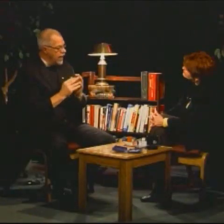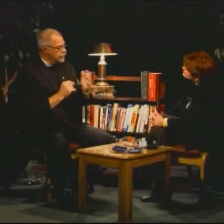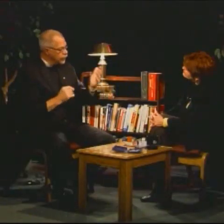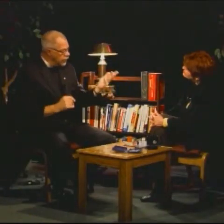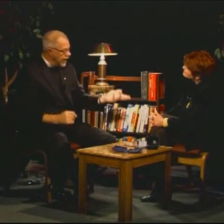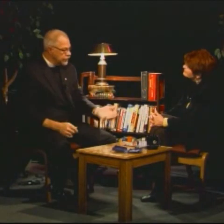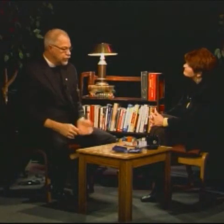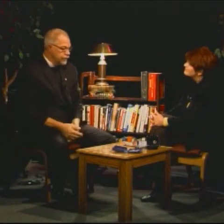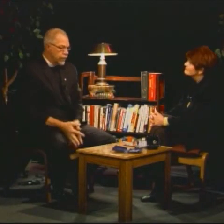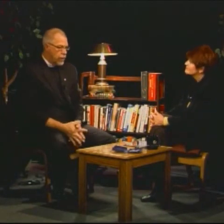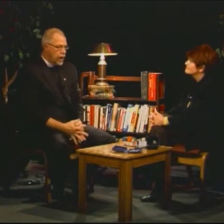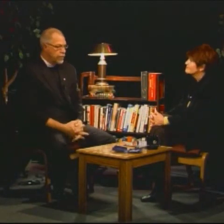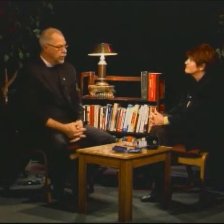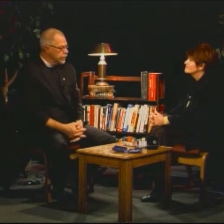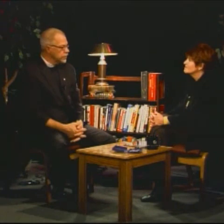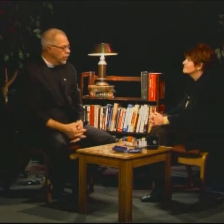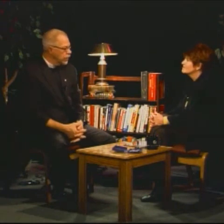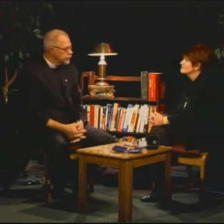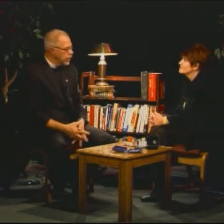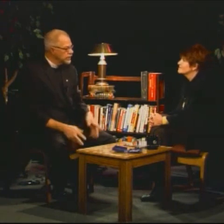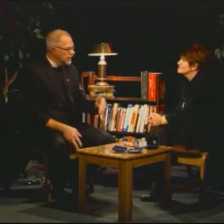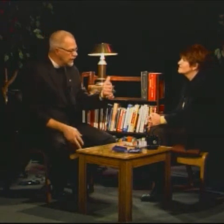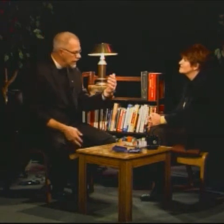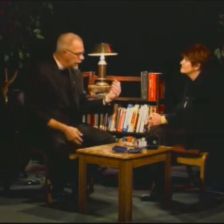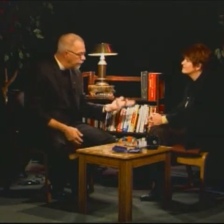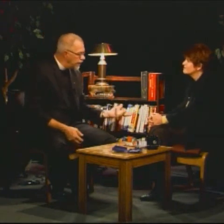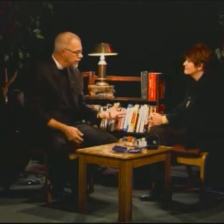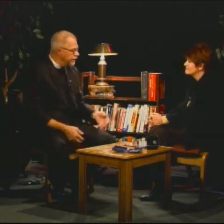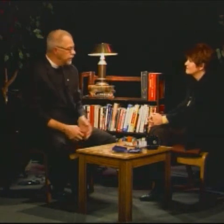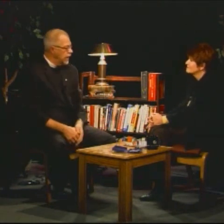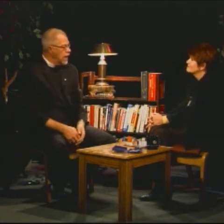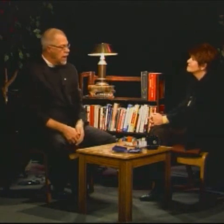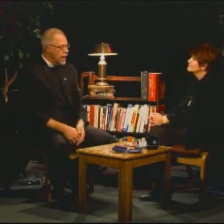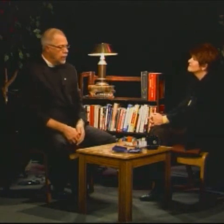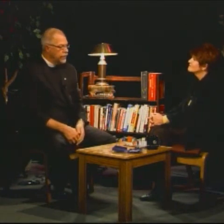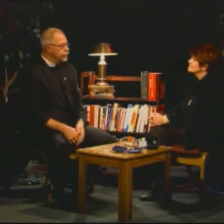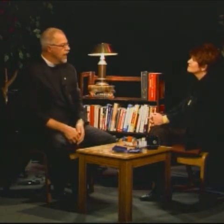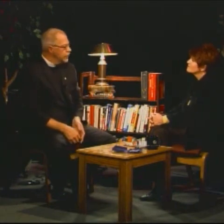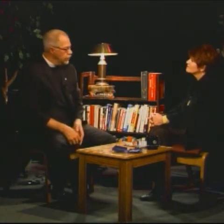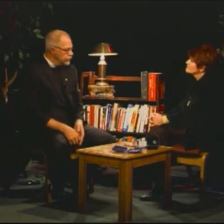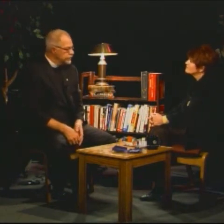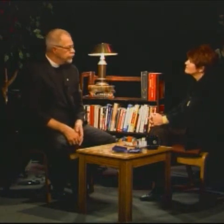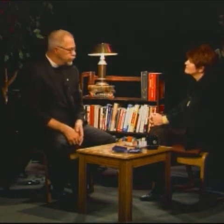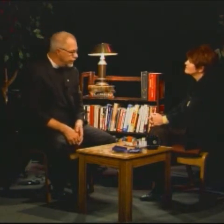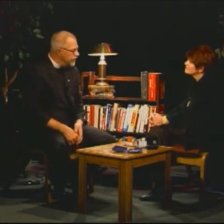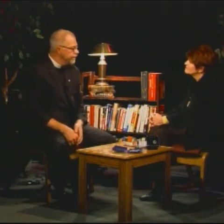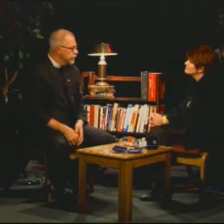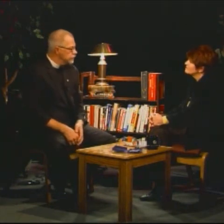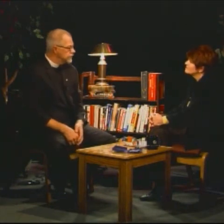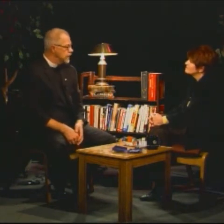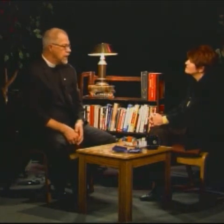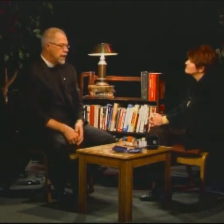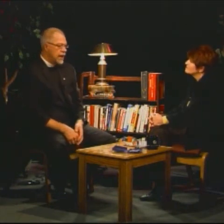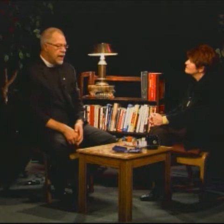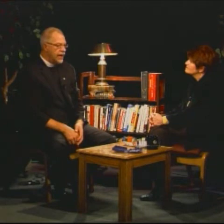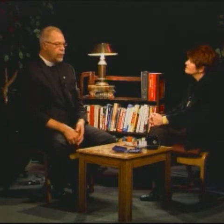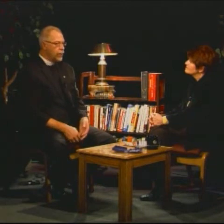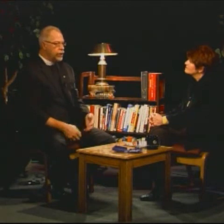so as you have grown up and learned the Lord's Prayer, it's a little bit different. We do not use to be verbs. If we want to use